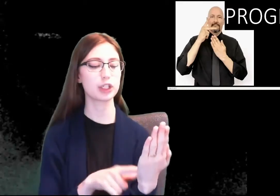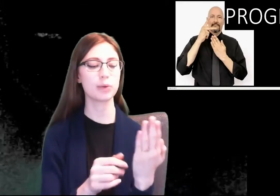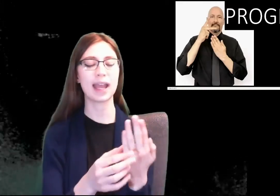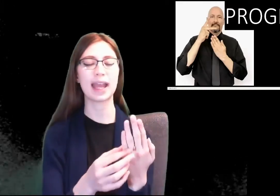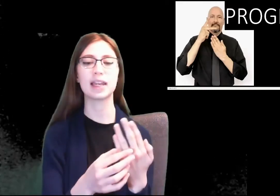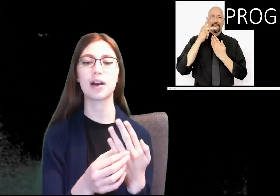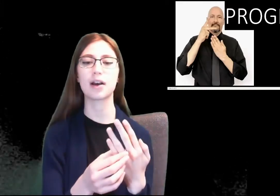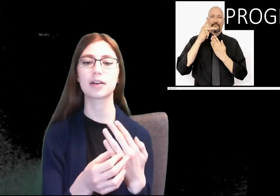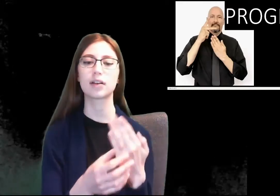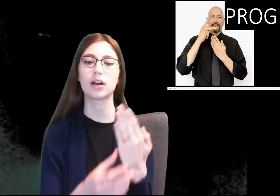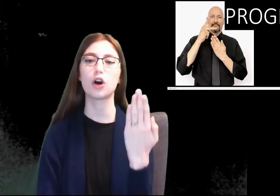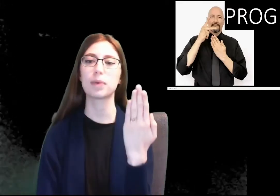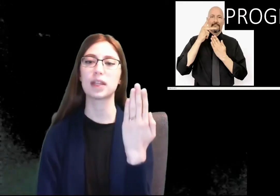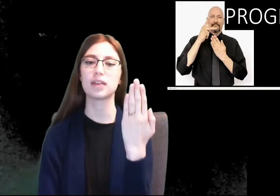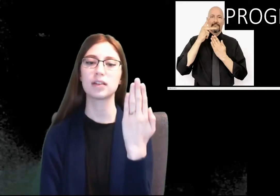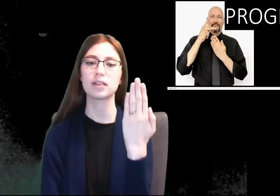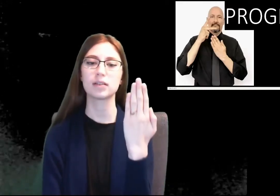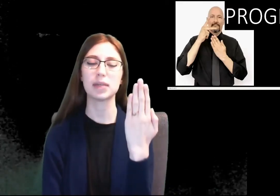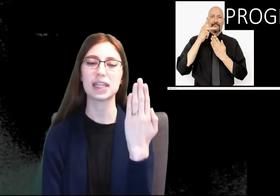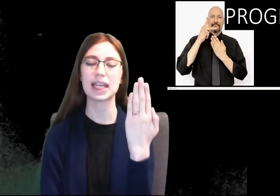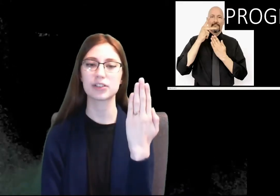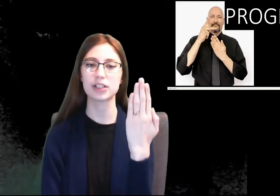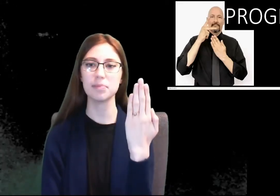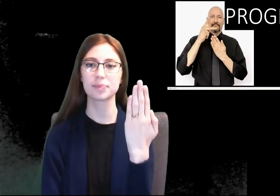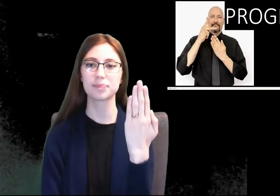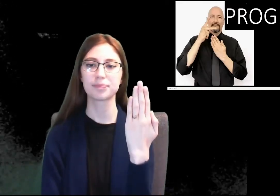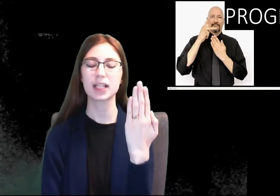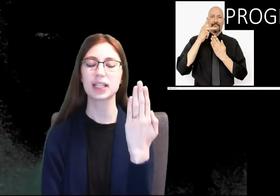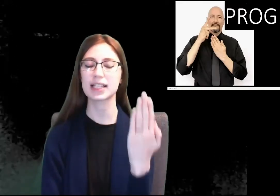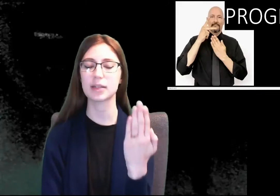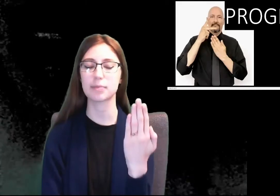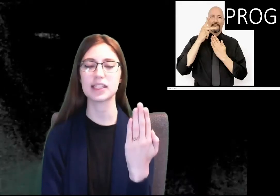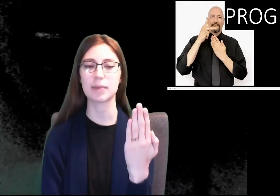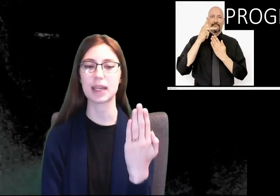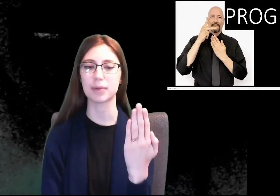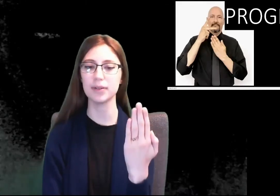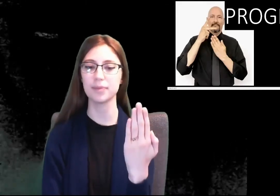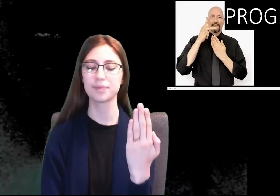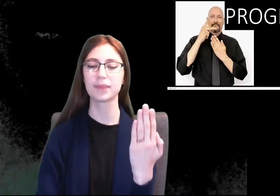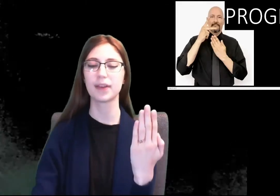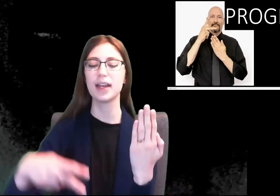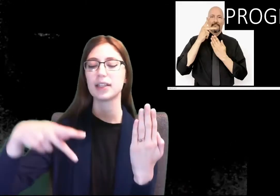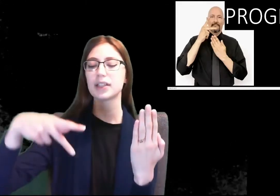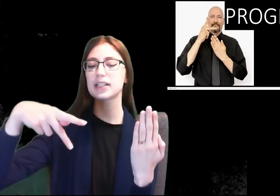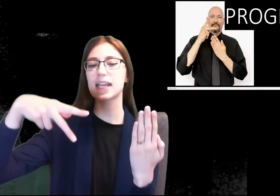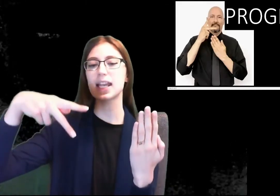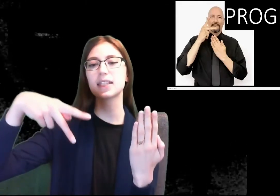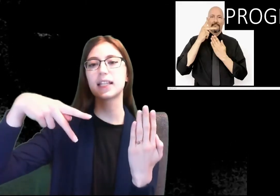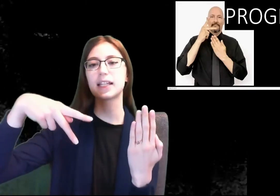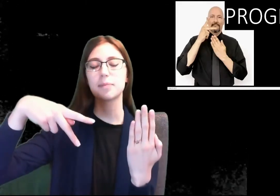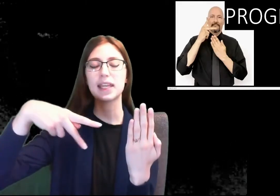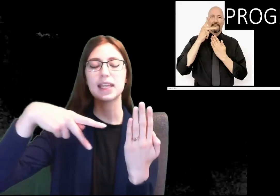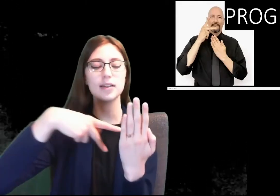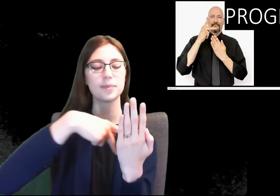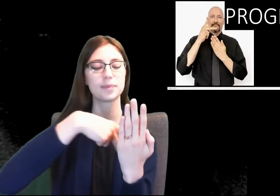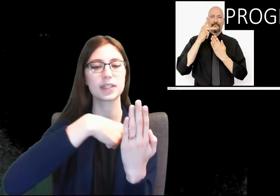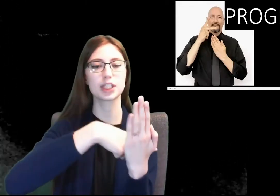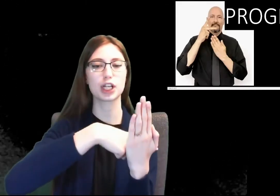do an open B handshake as your piece of paper. You're going to take the letter P, start it